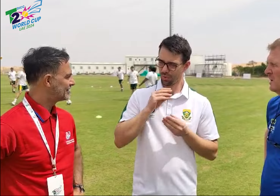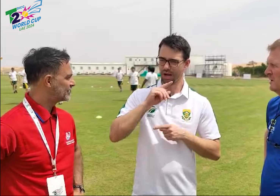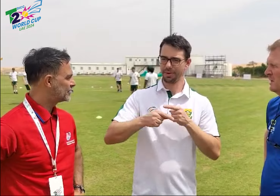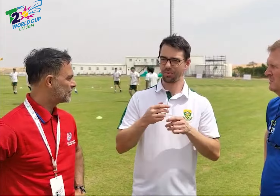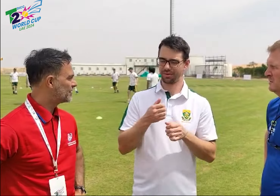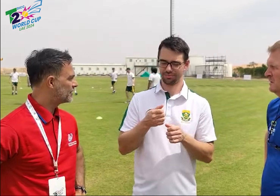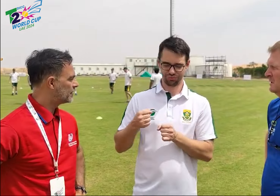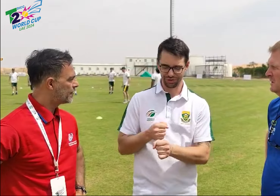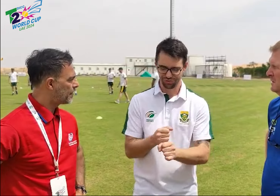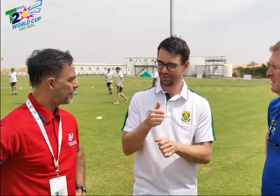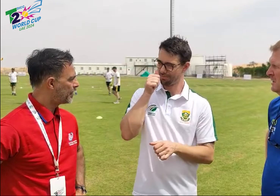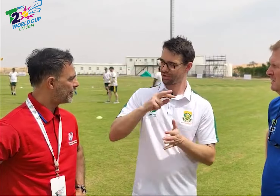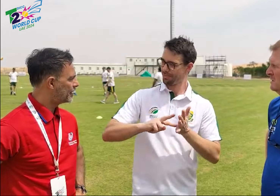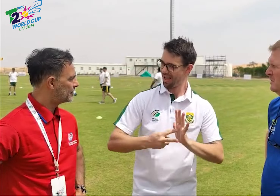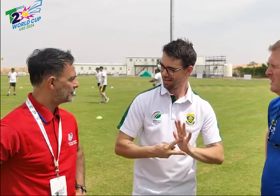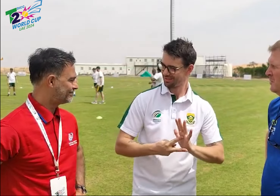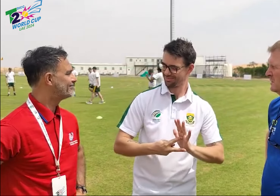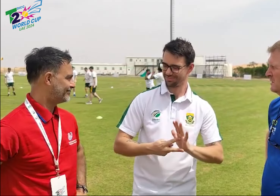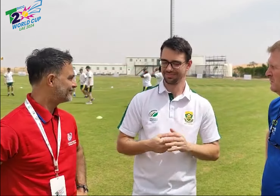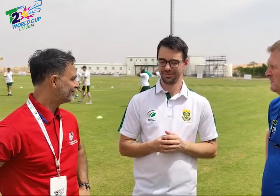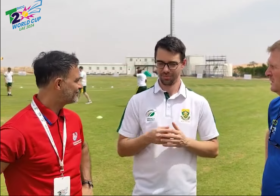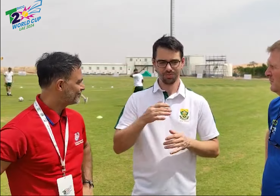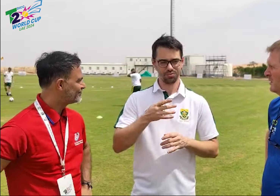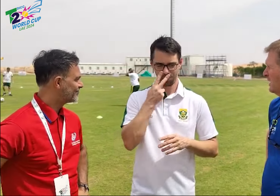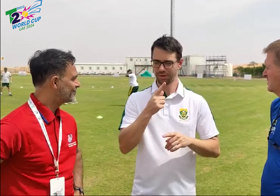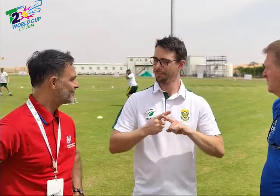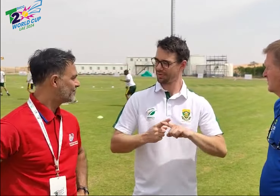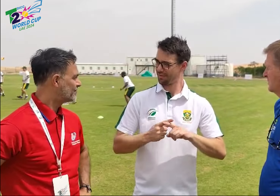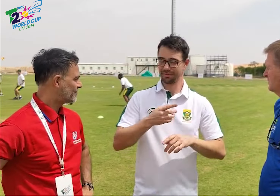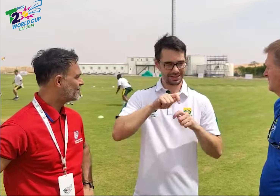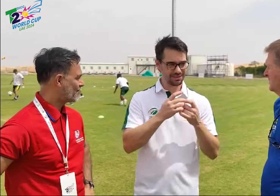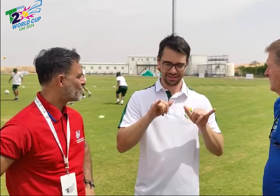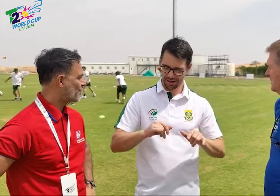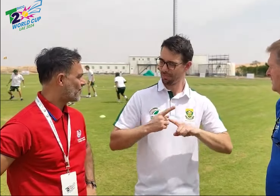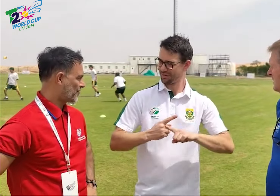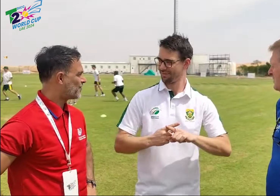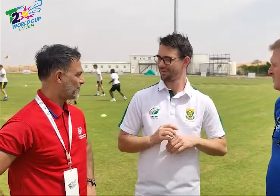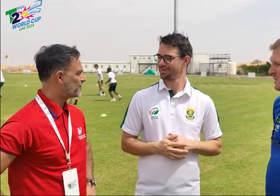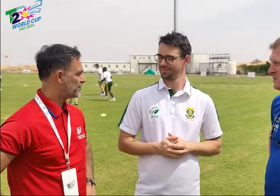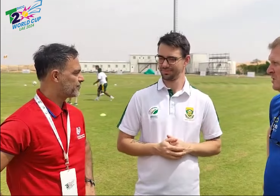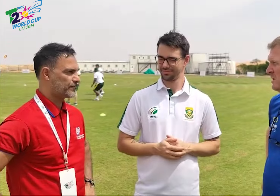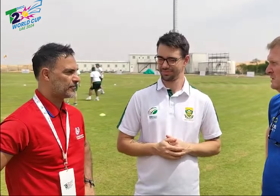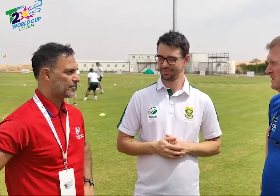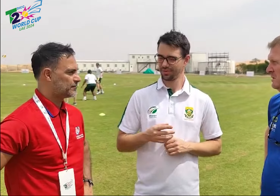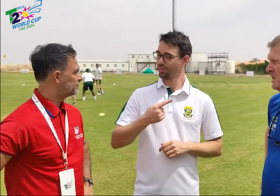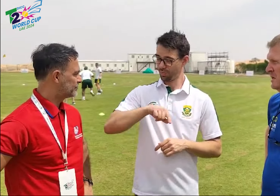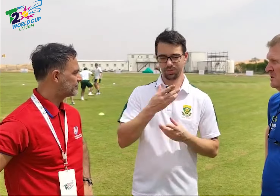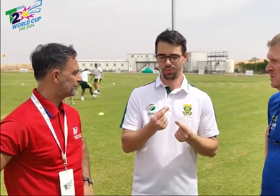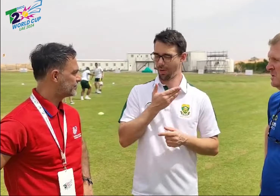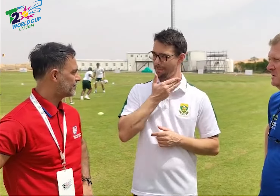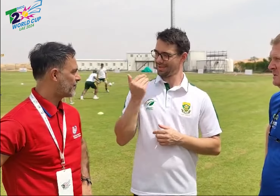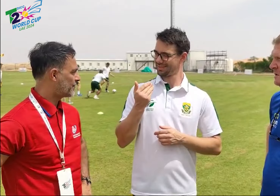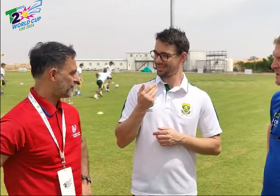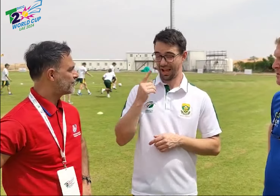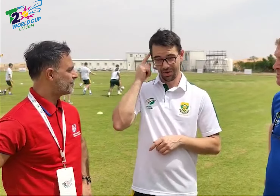plans for a while now and we're very positive. The guys are positive and we're going to do our best. I know